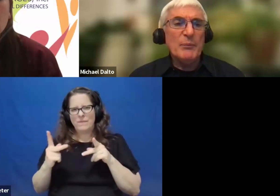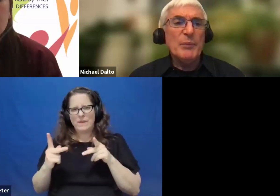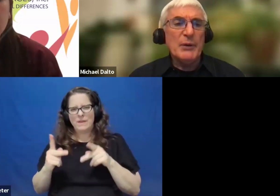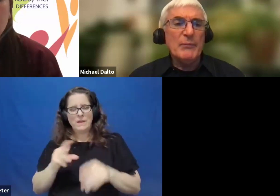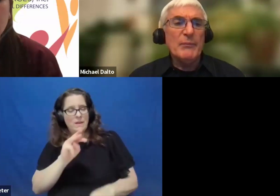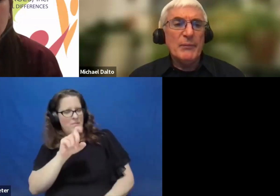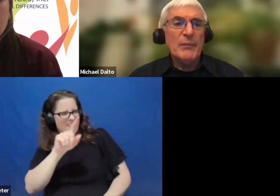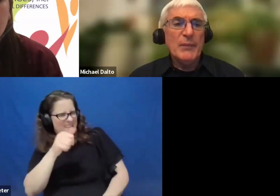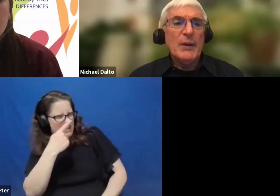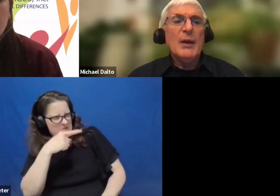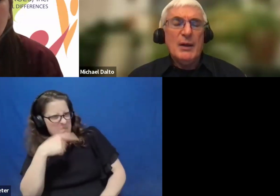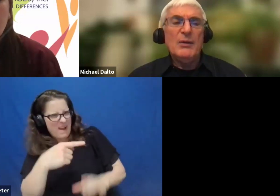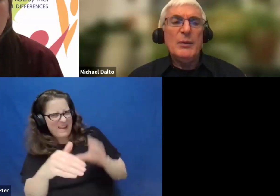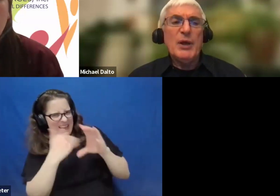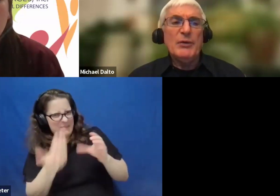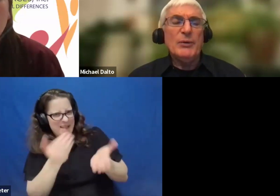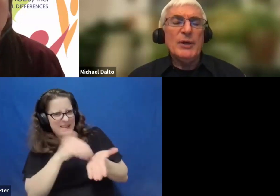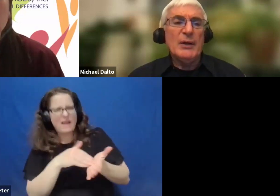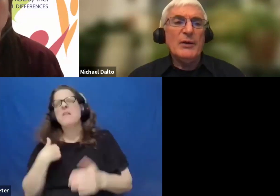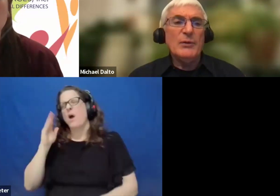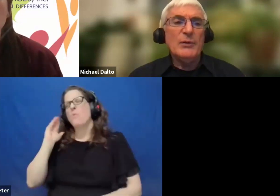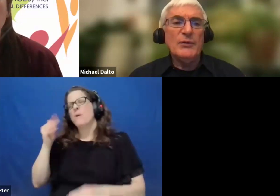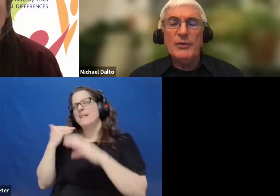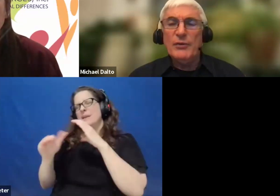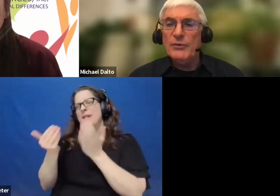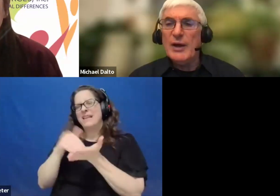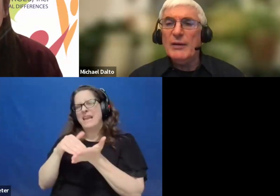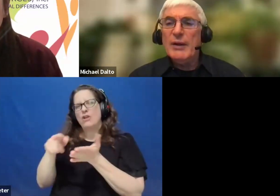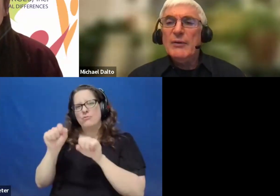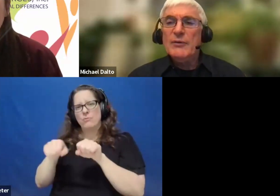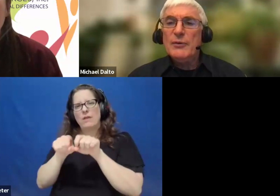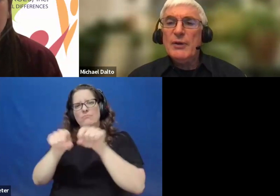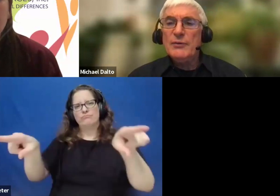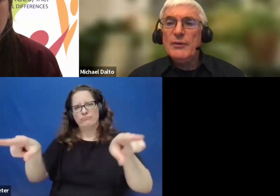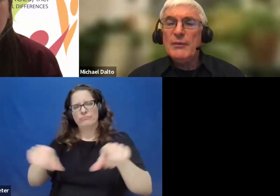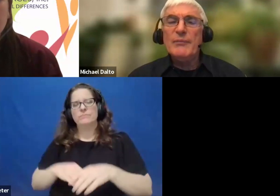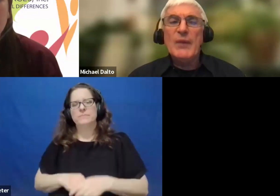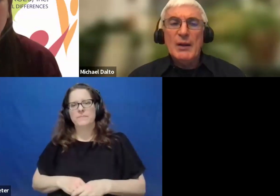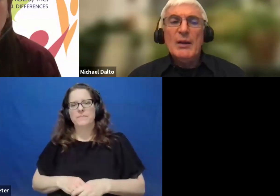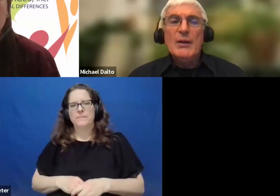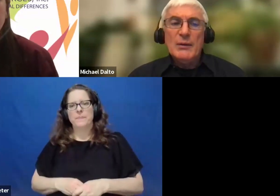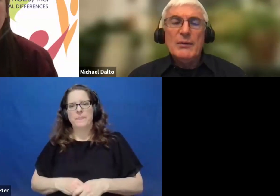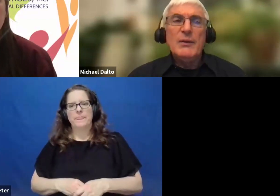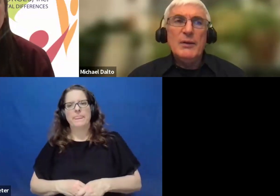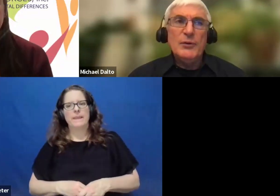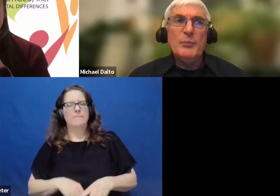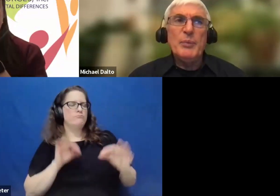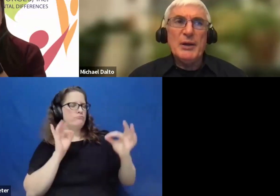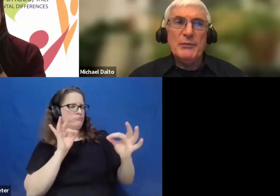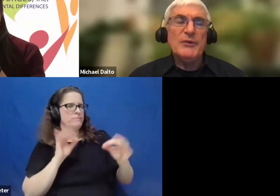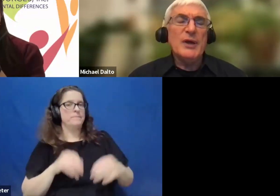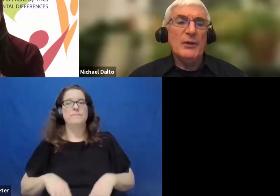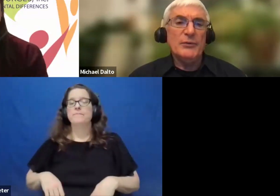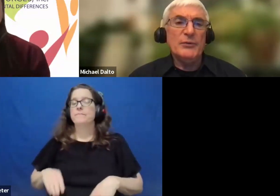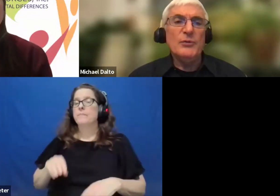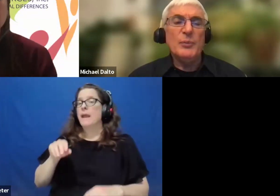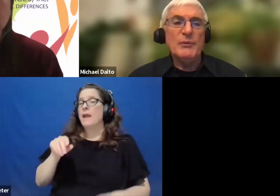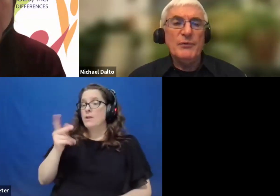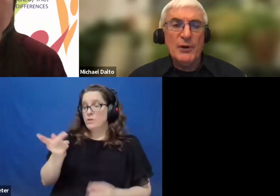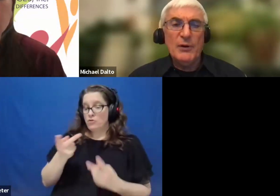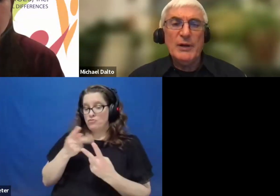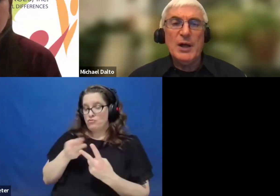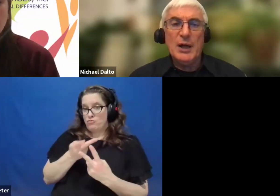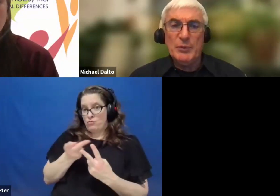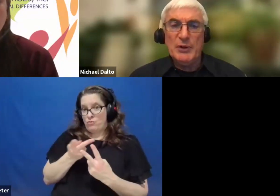you just But email me again? I'll email you again and then you can send Sure. those out. Yeah, So and then I can send them out. Perfect. these are benefits counselors who would